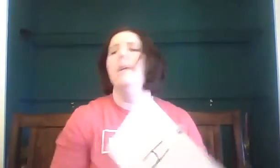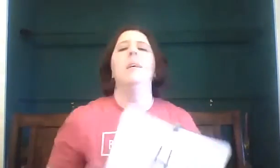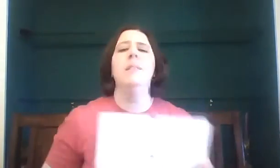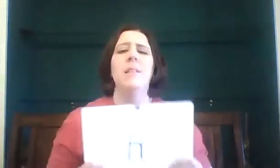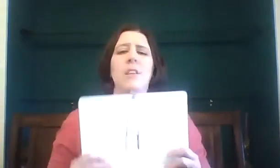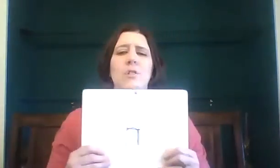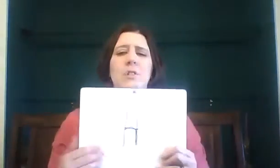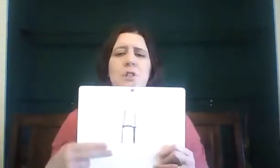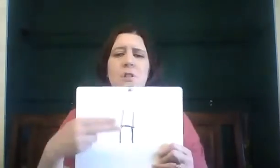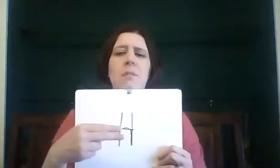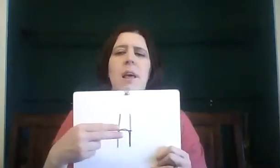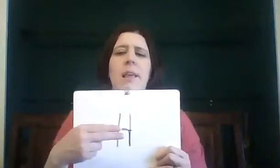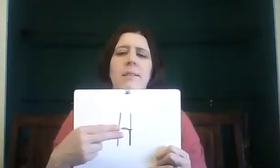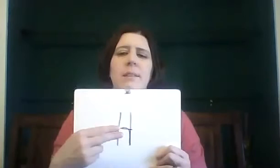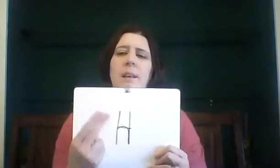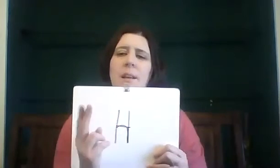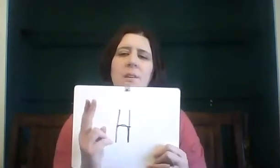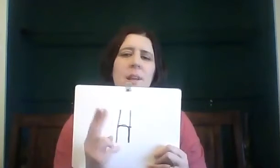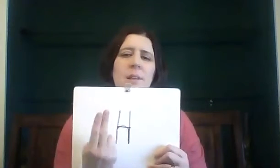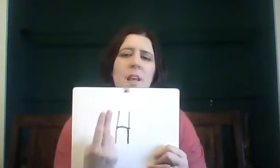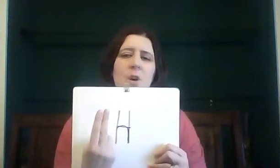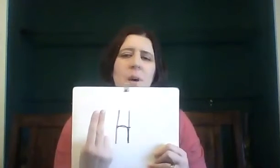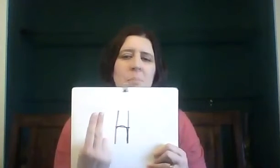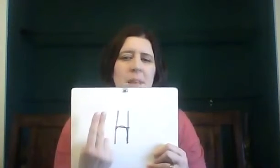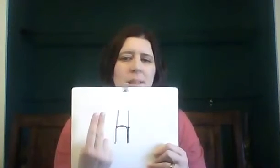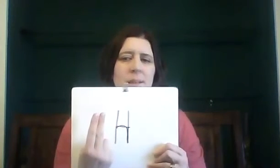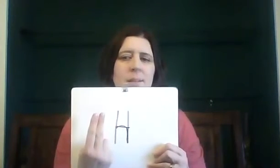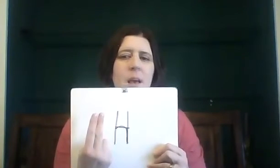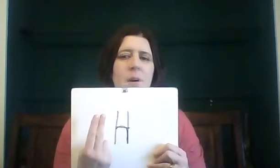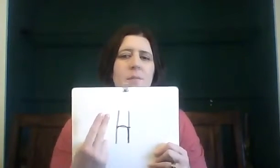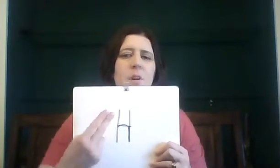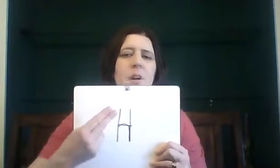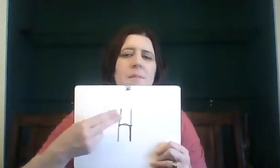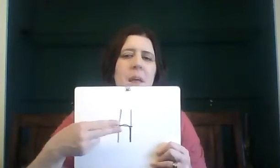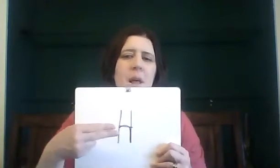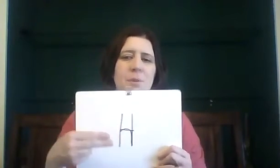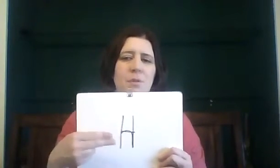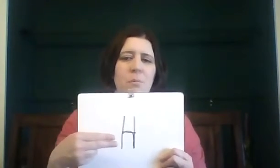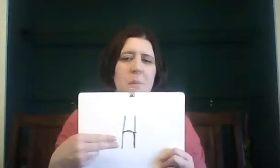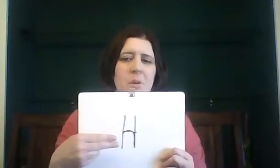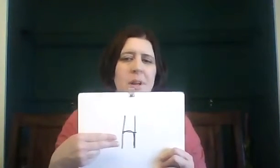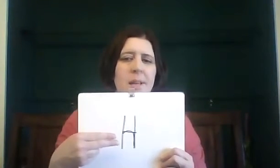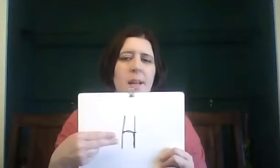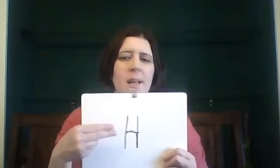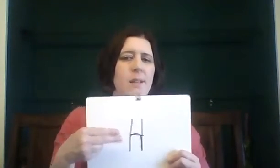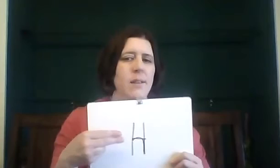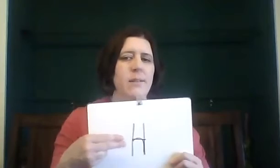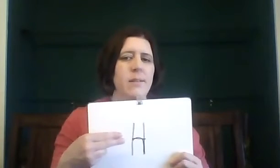is that there's two lines. Now it does not go up like this. However, if that helps you remember it, this is the